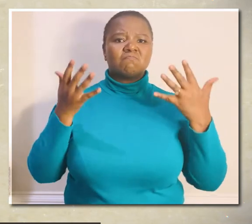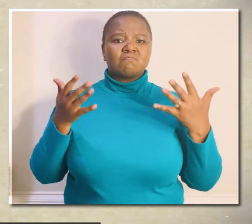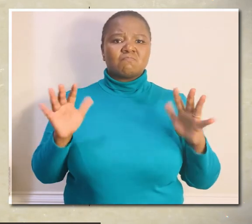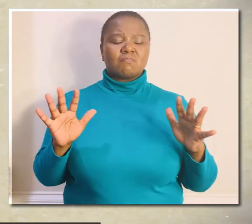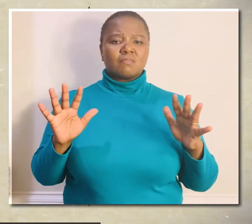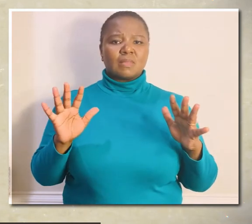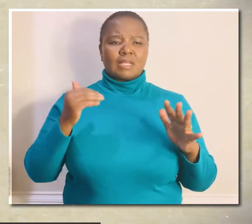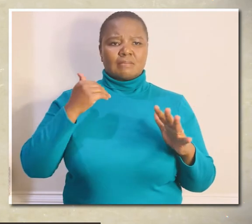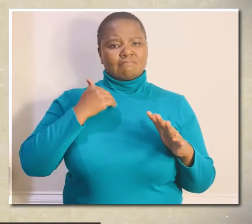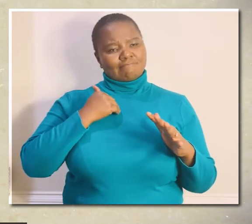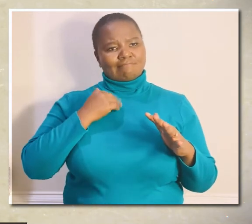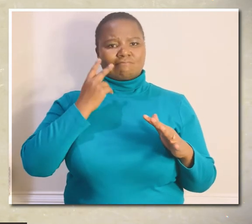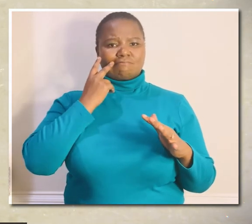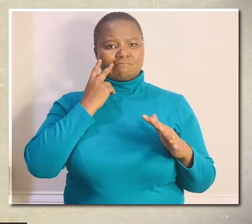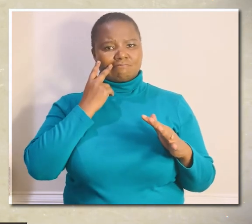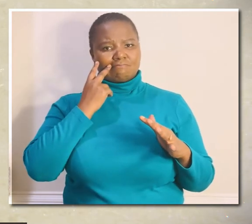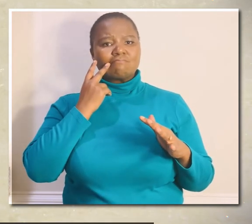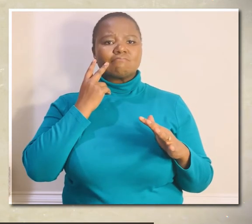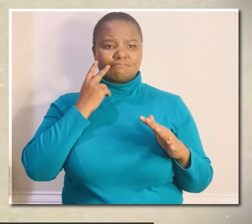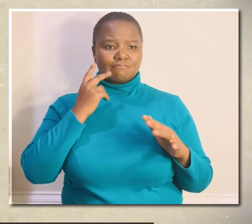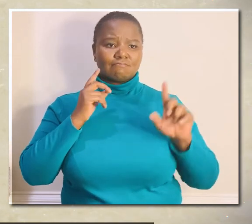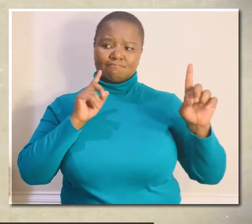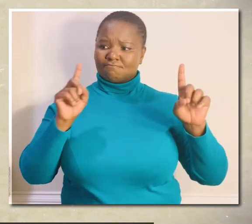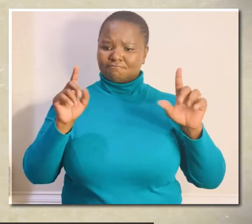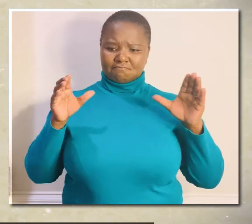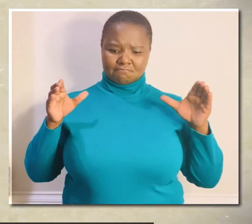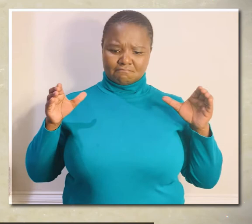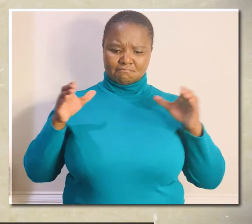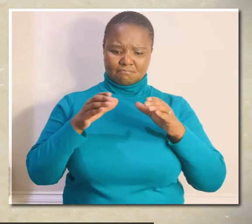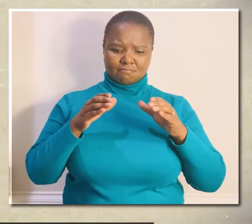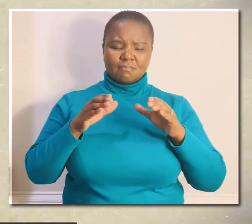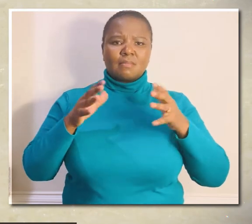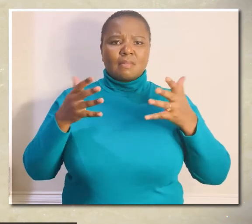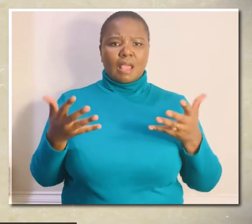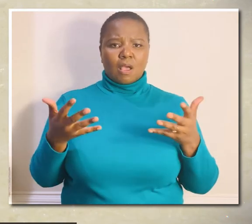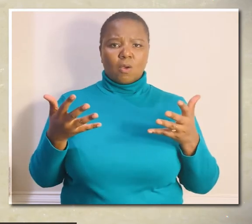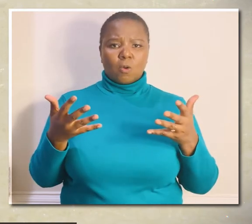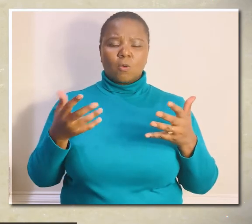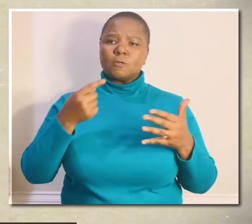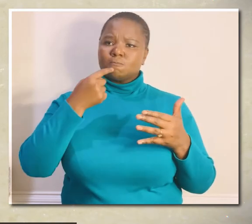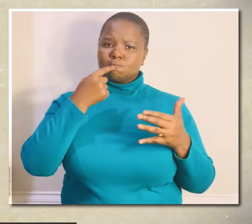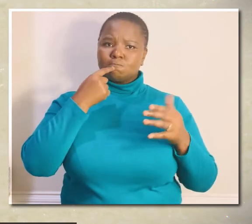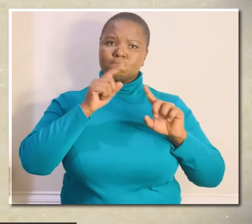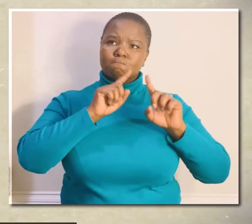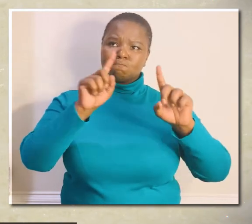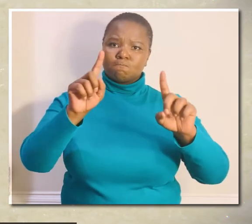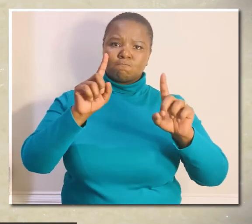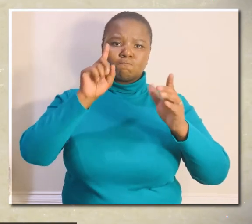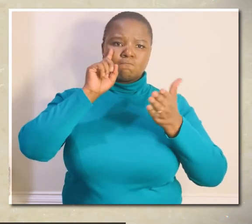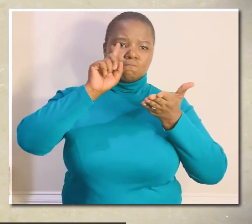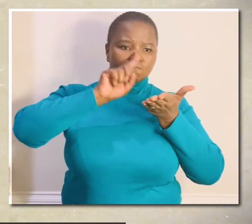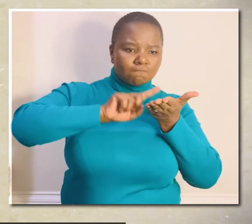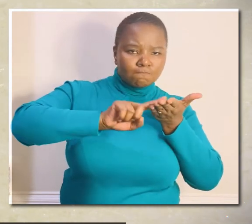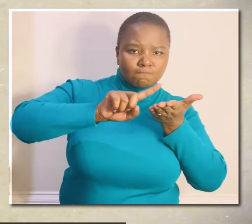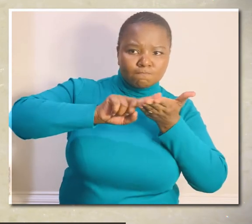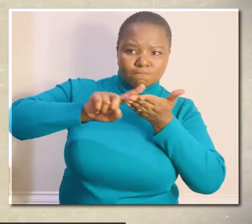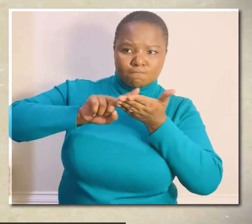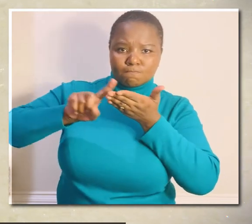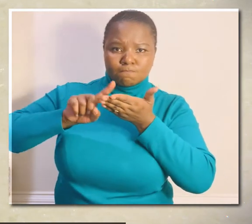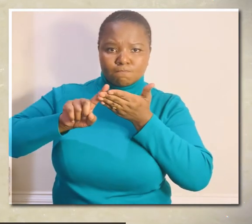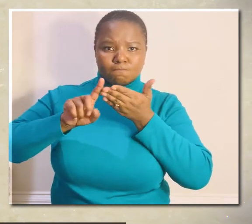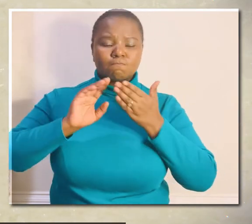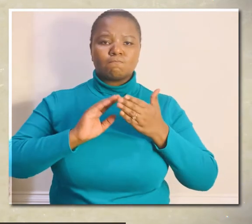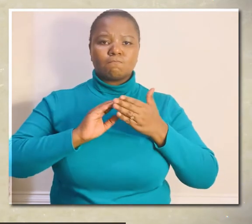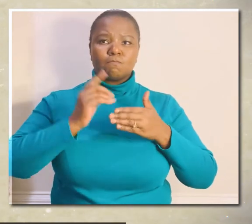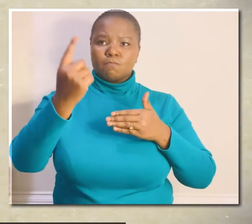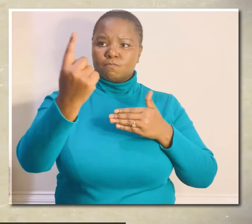this group together. But they said, well, you know, go check it out. Go investigate. Go interview a few people. And that's